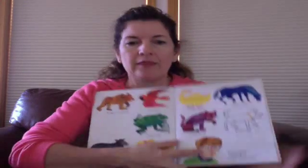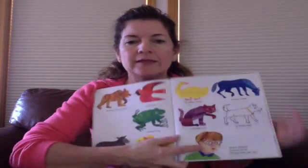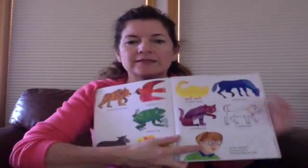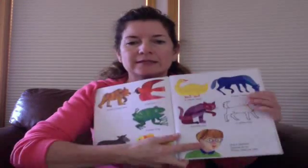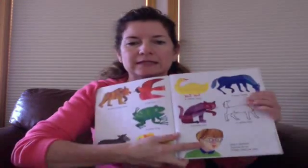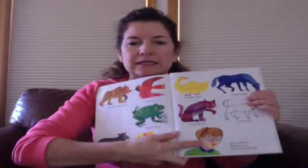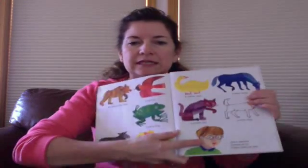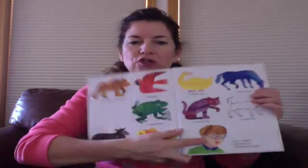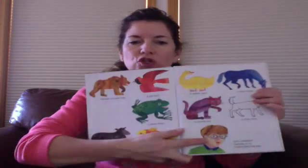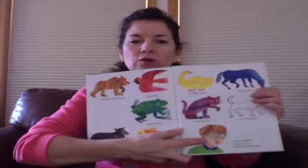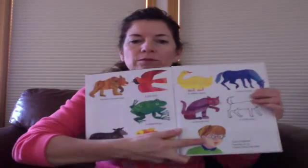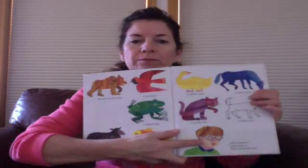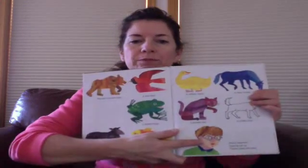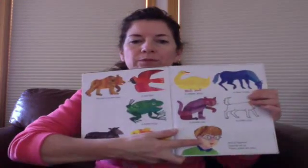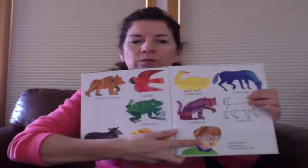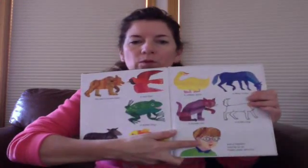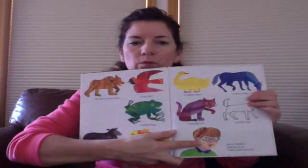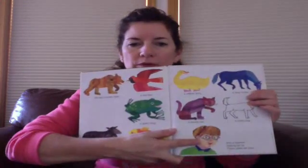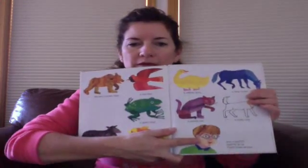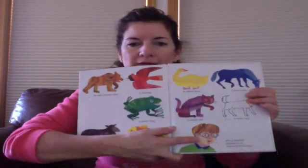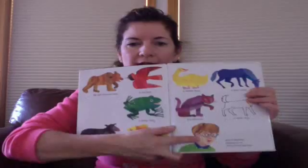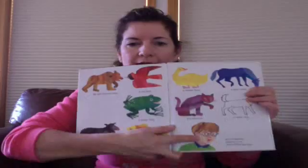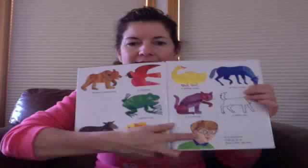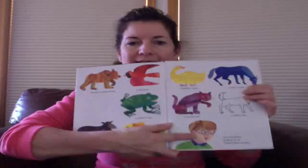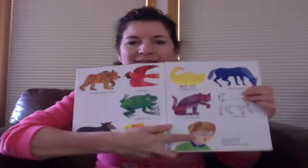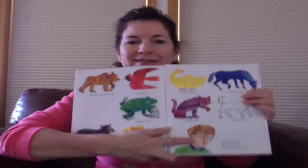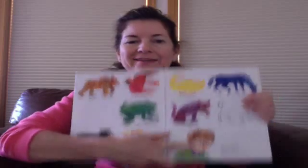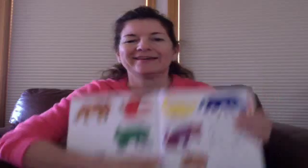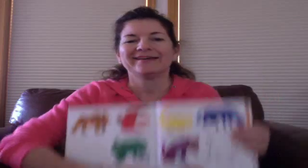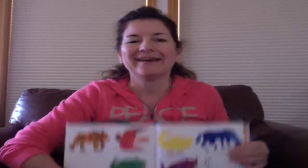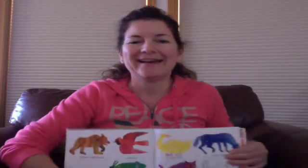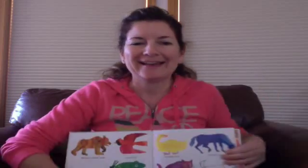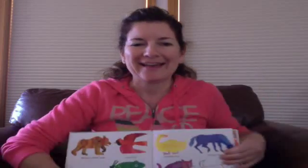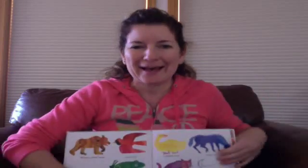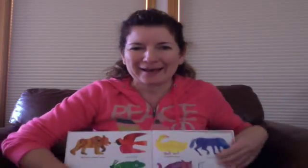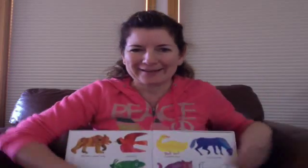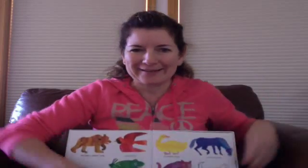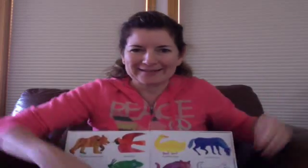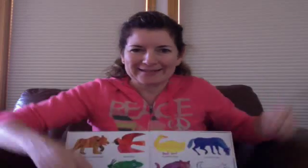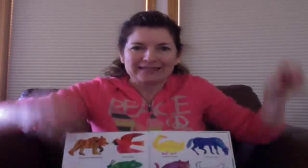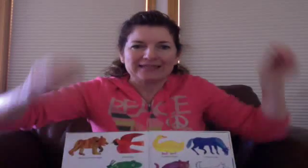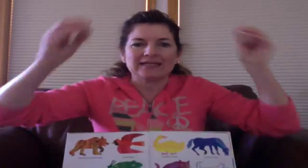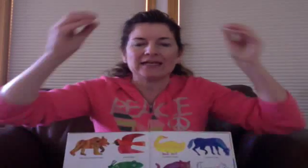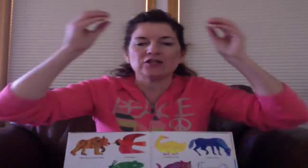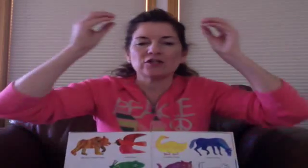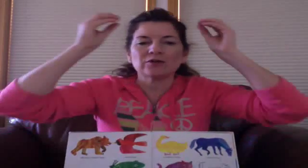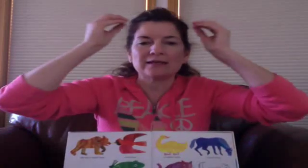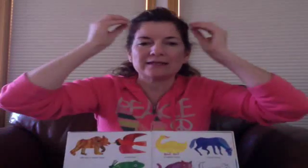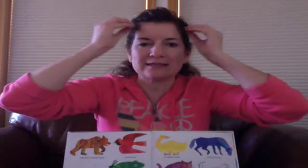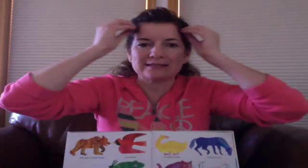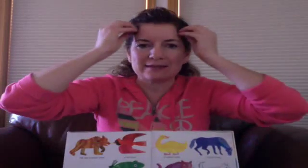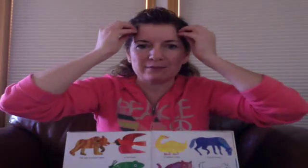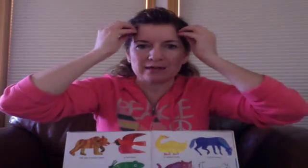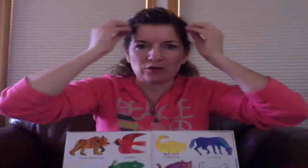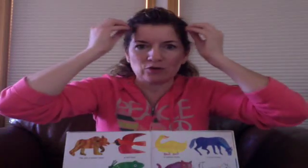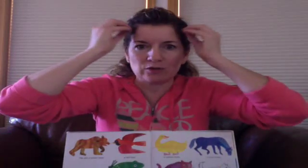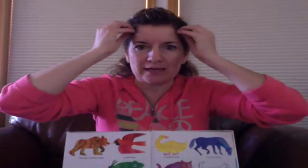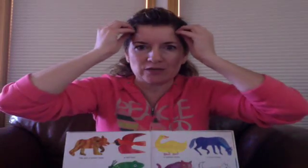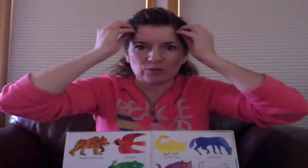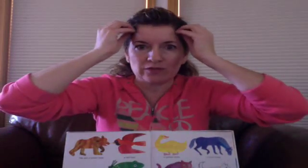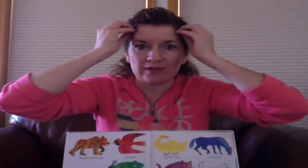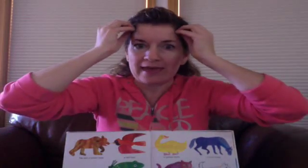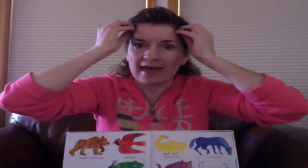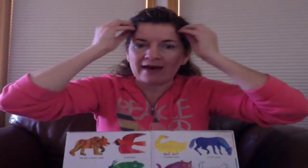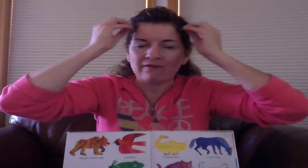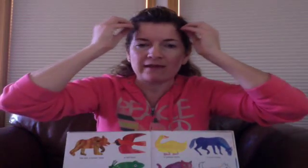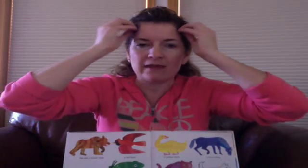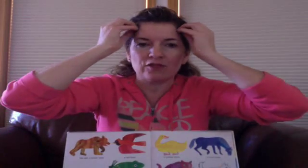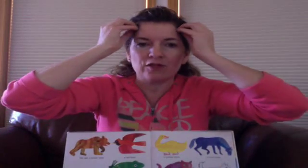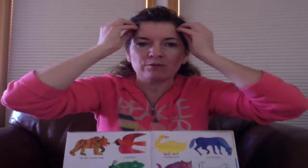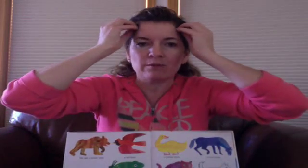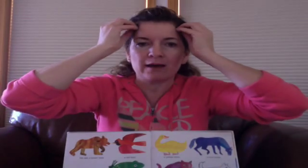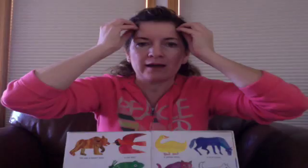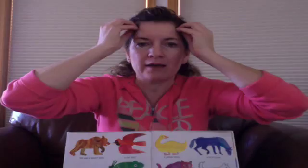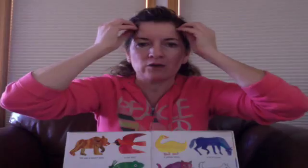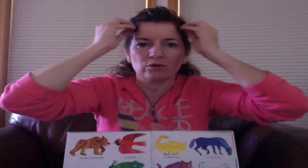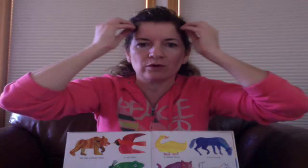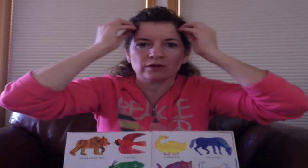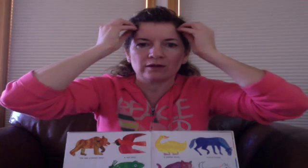This teacher with the glasses, and teacher is somebody who takes what they have in their mind or in